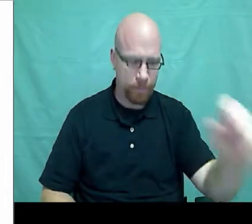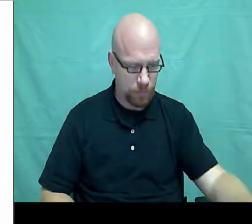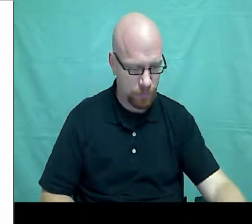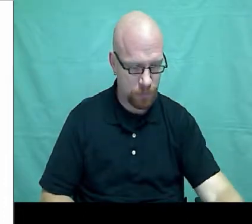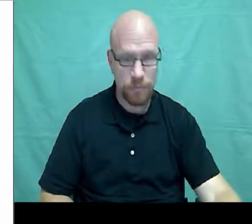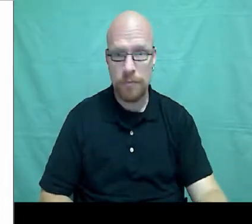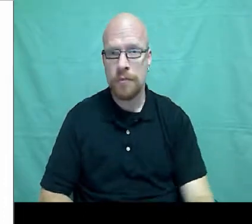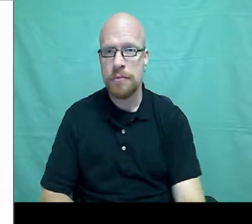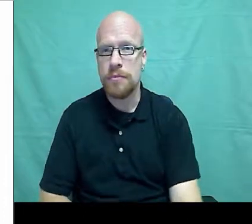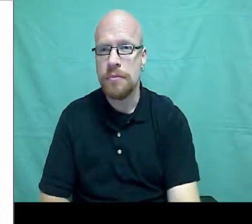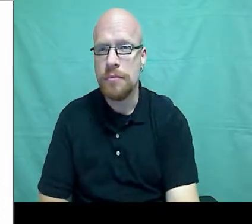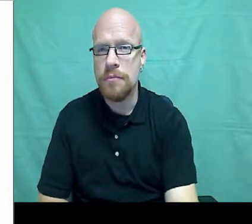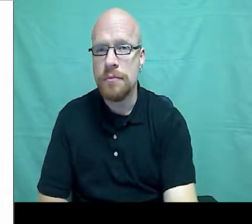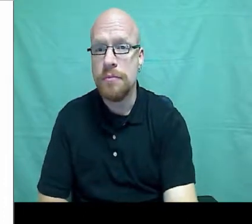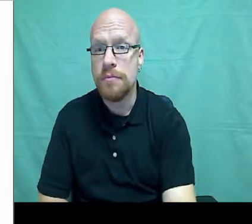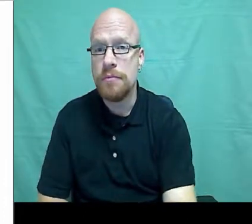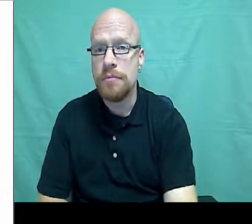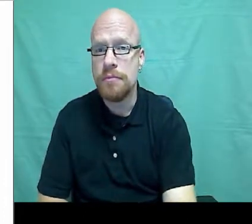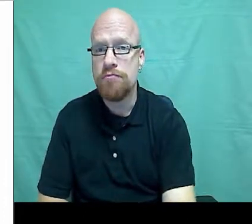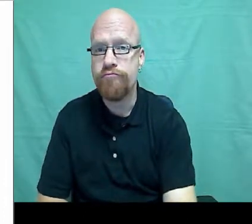you for a theme. Pick your theme.